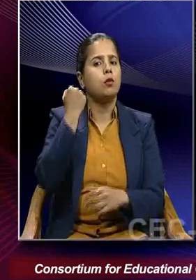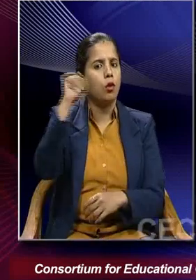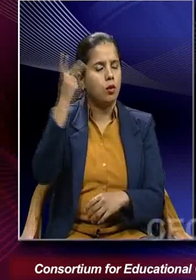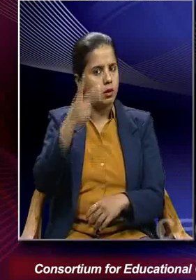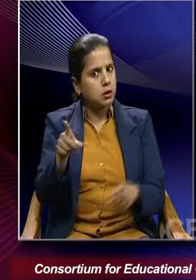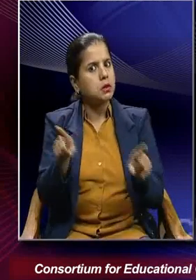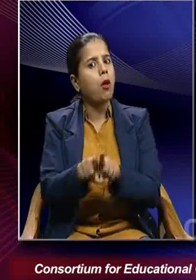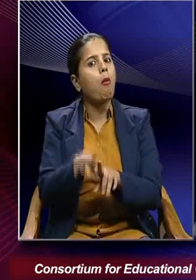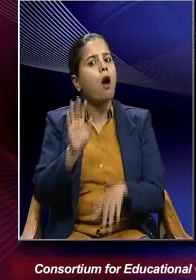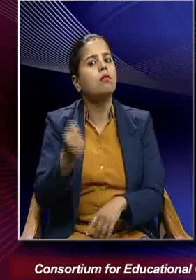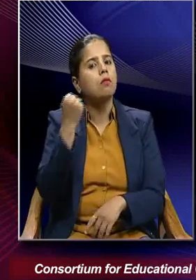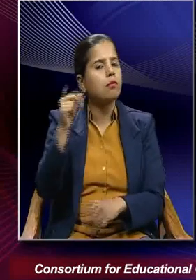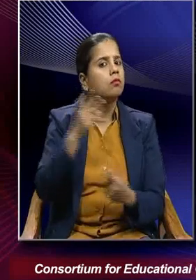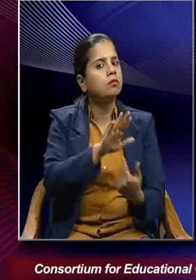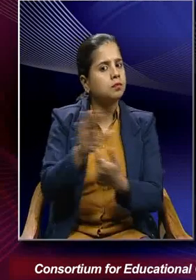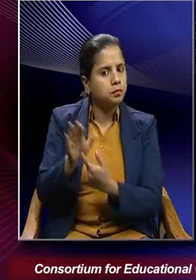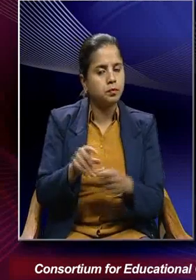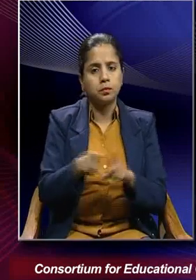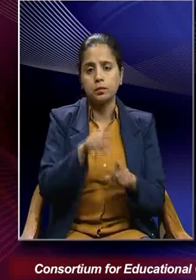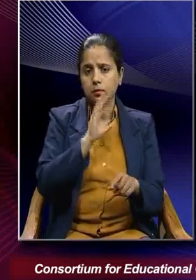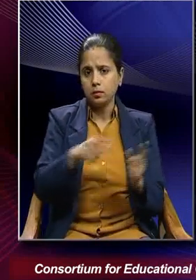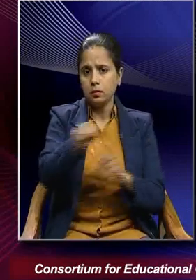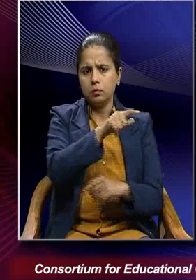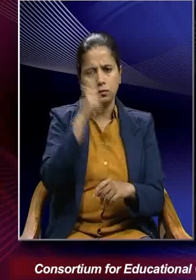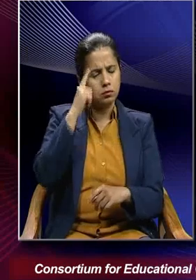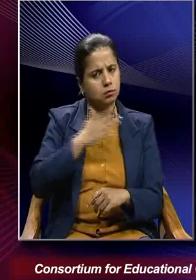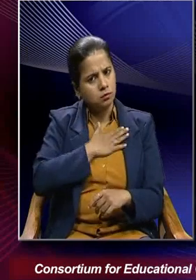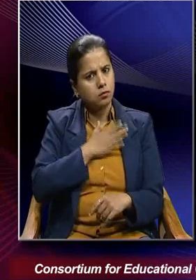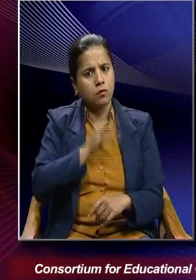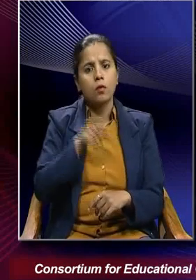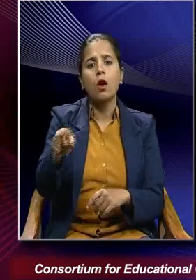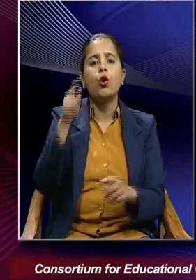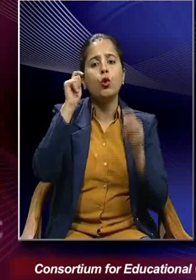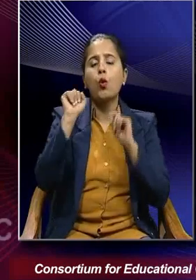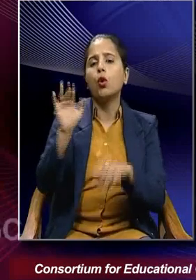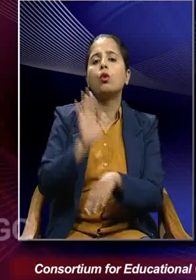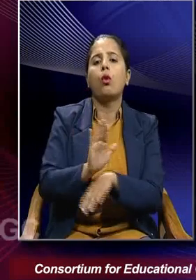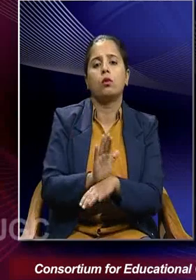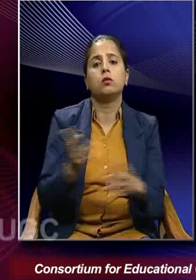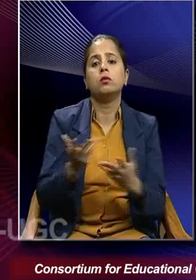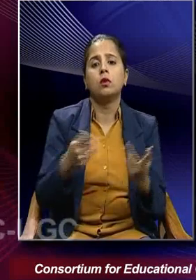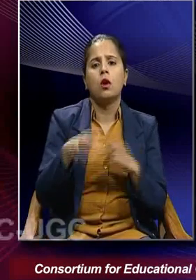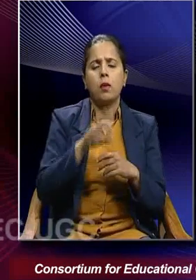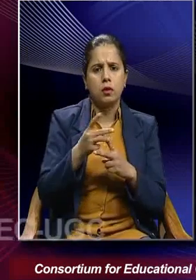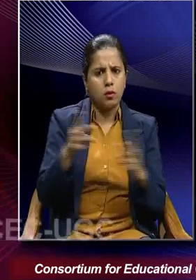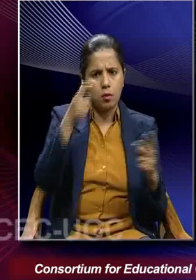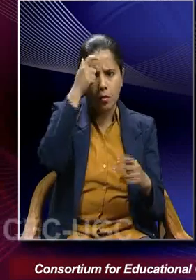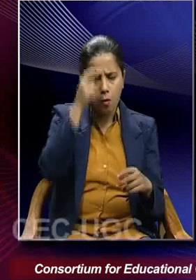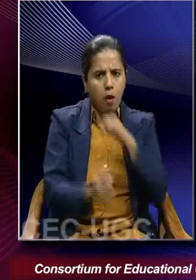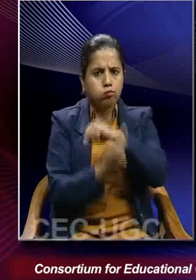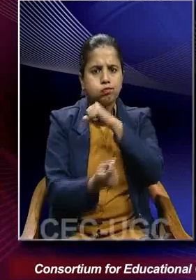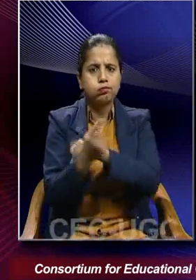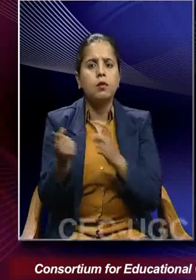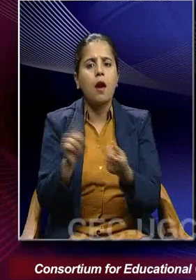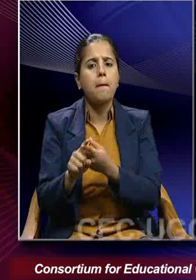well. And he was also instrumental in determining the role of Congress on various issues and opponents